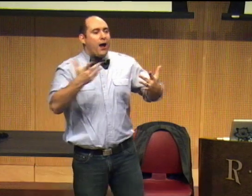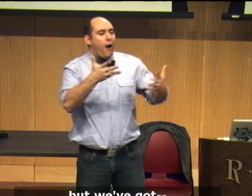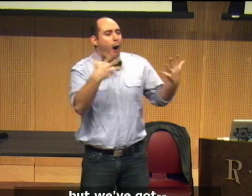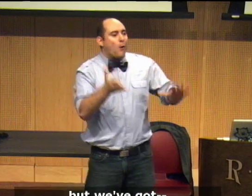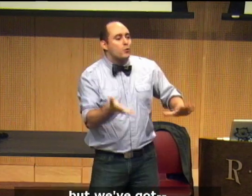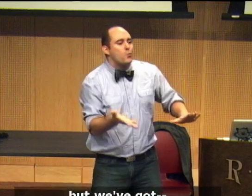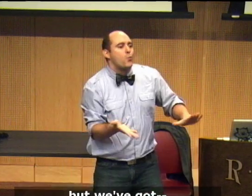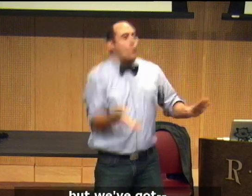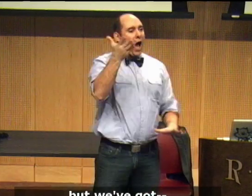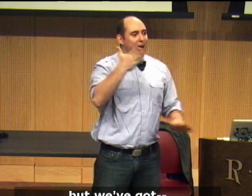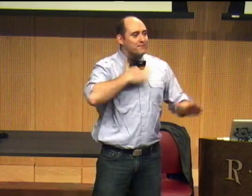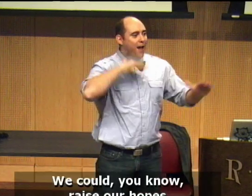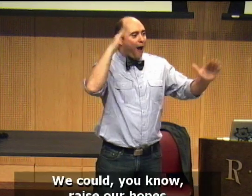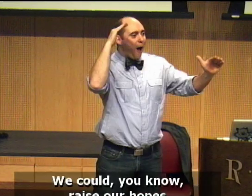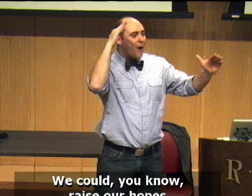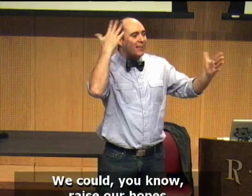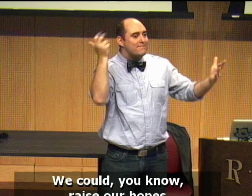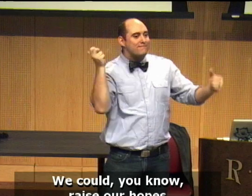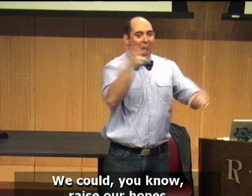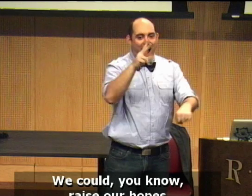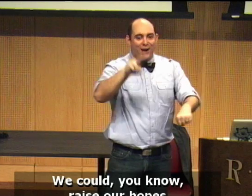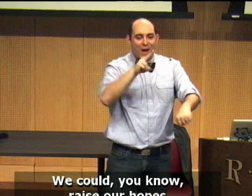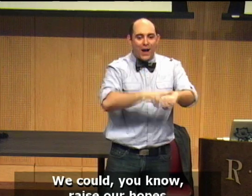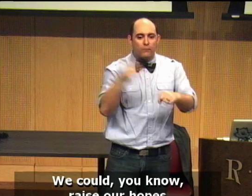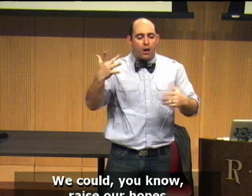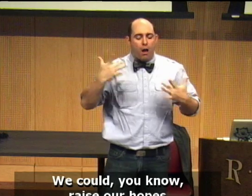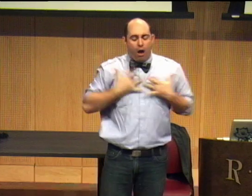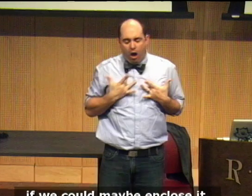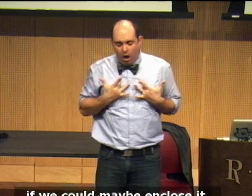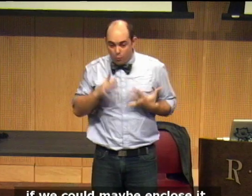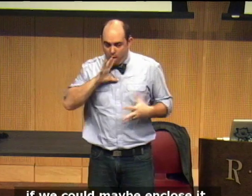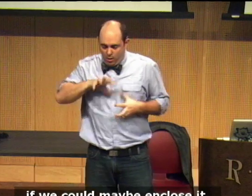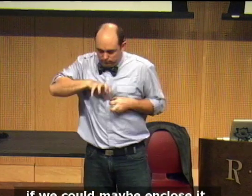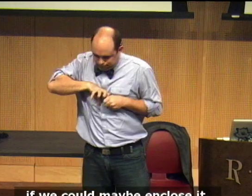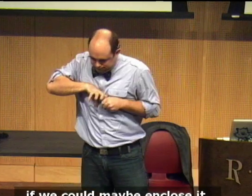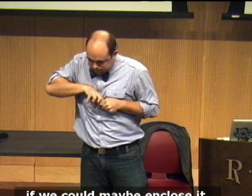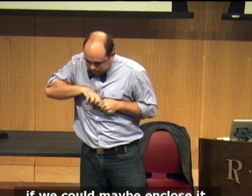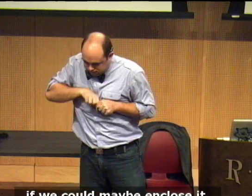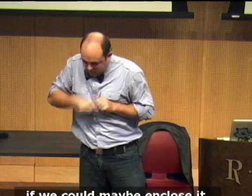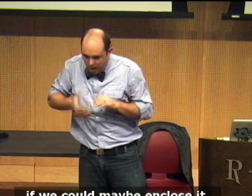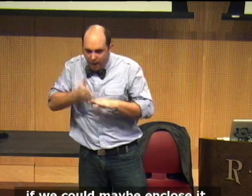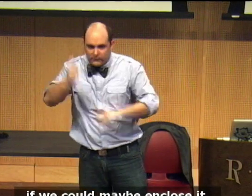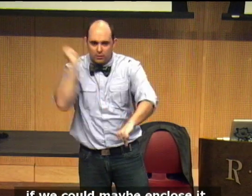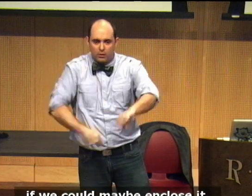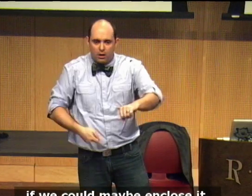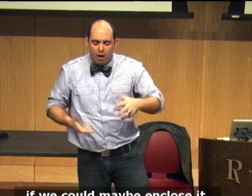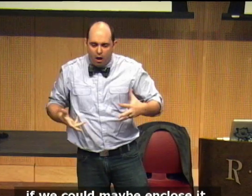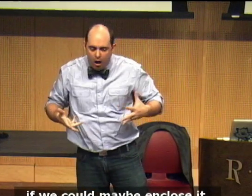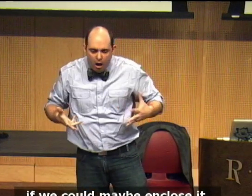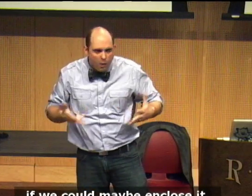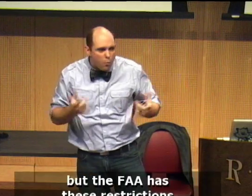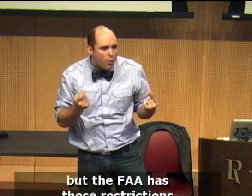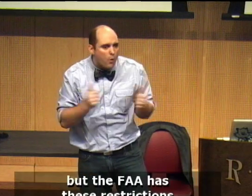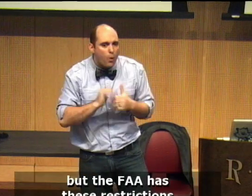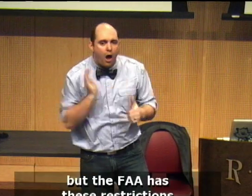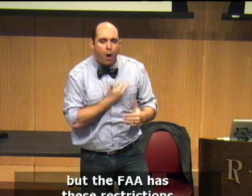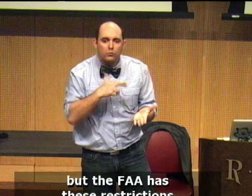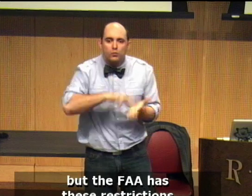we could, raise our hopes if we could maybe enclose it, but